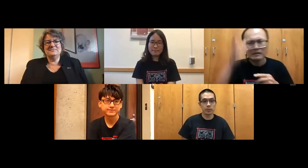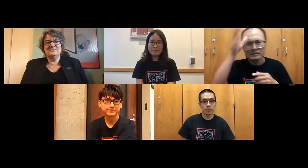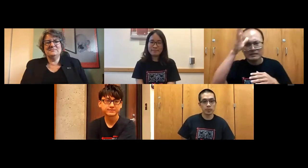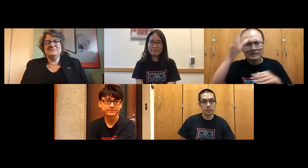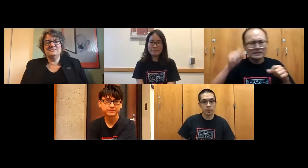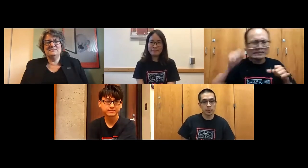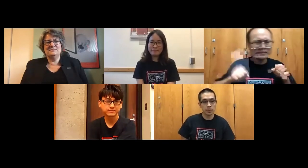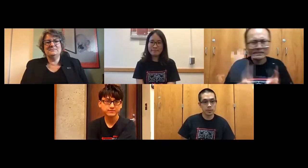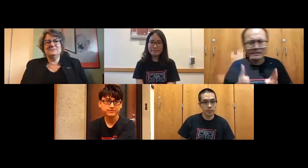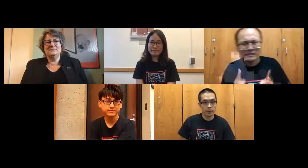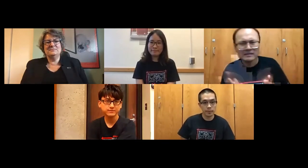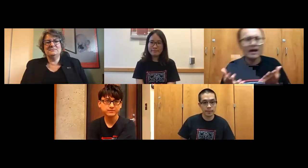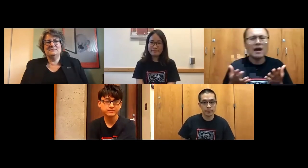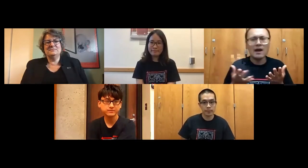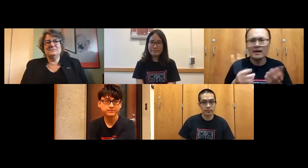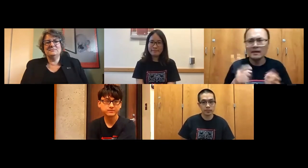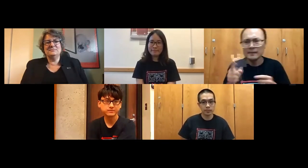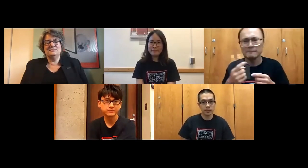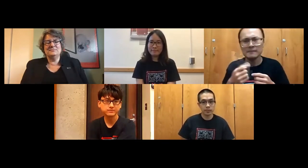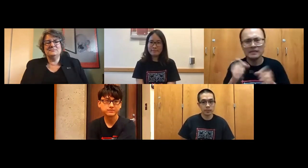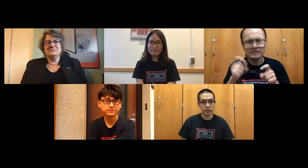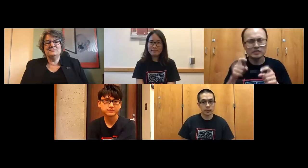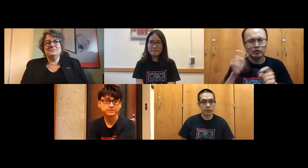And all of a sudden, my dad realized that I couldn't hear.